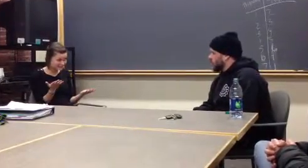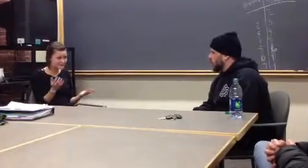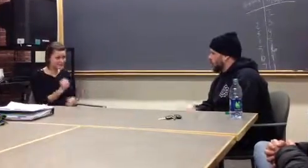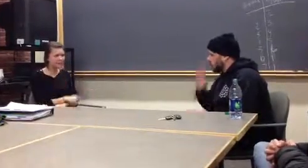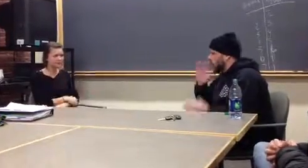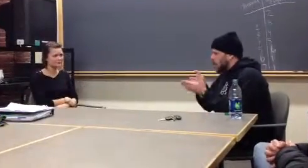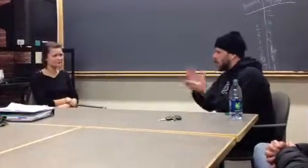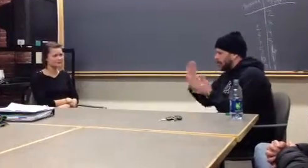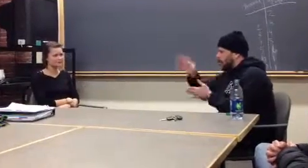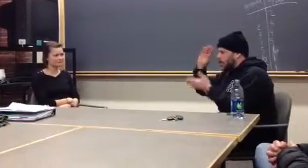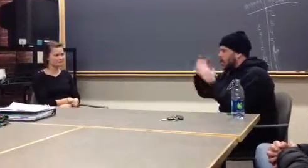No.